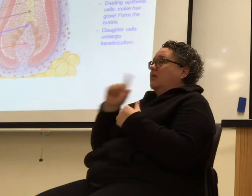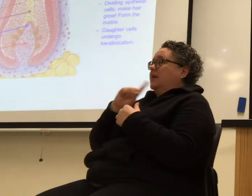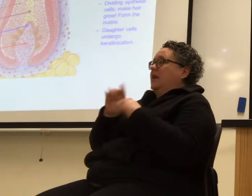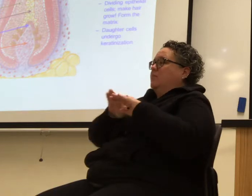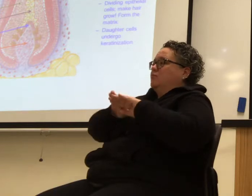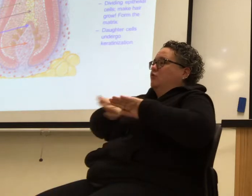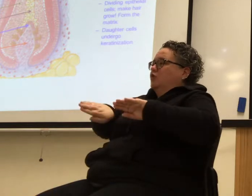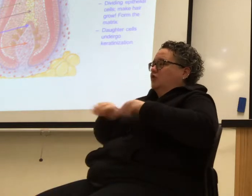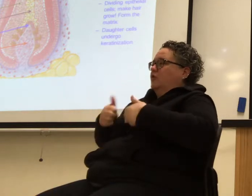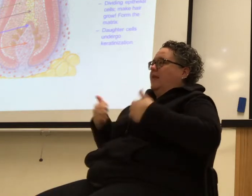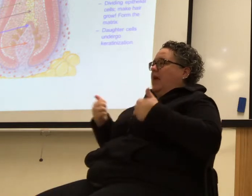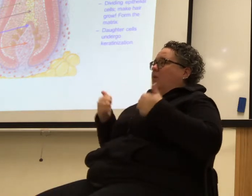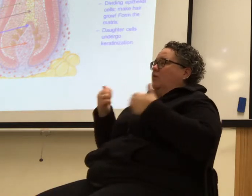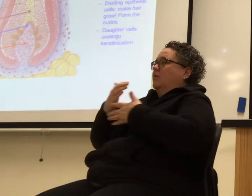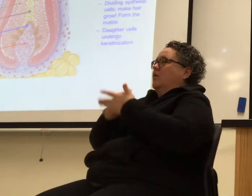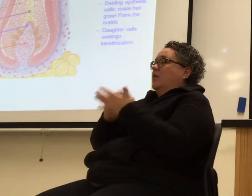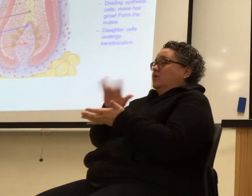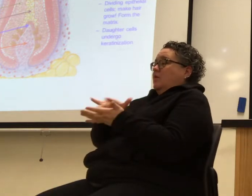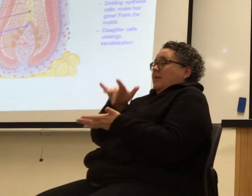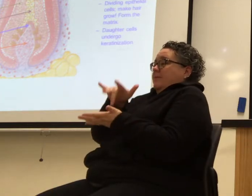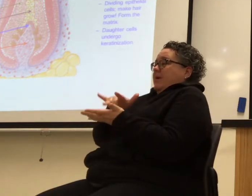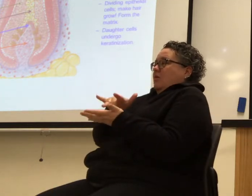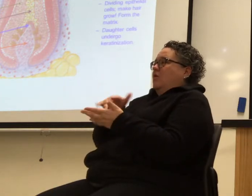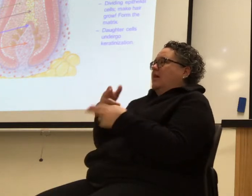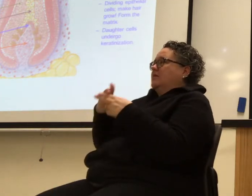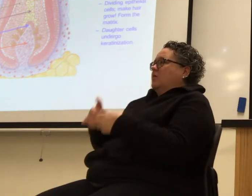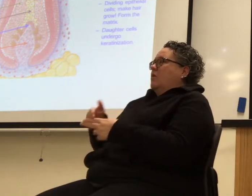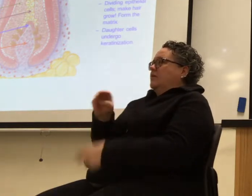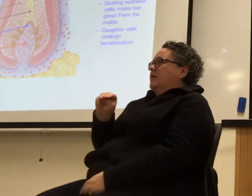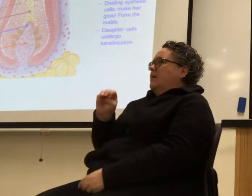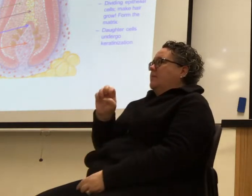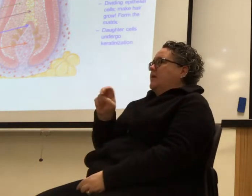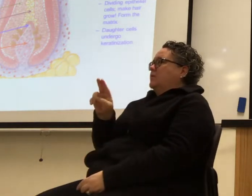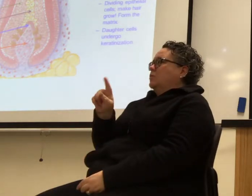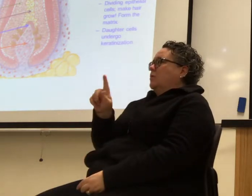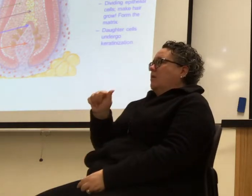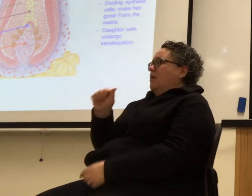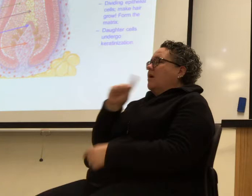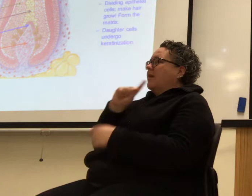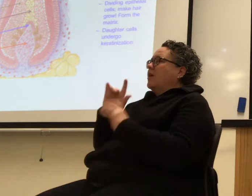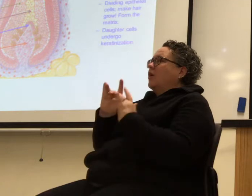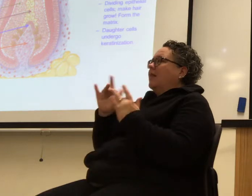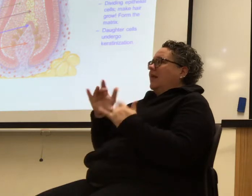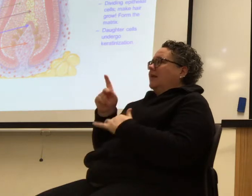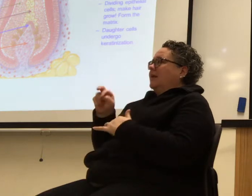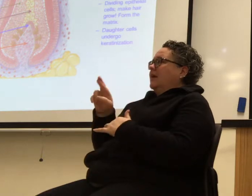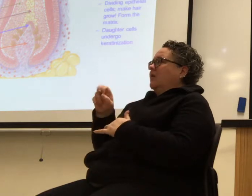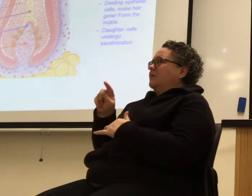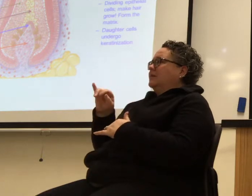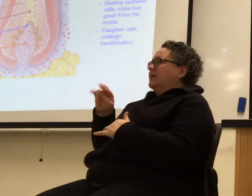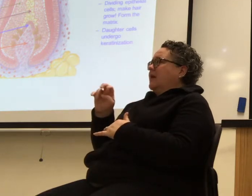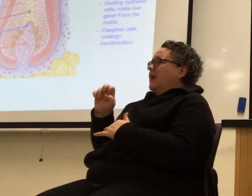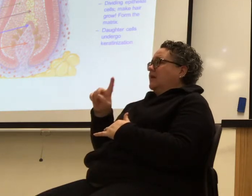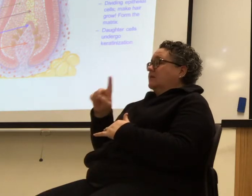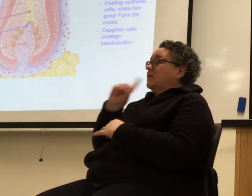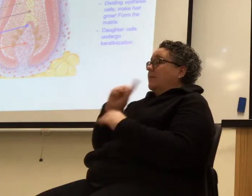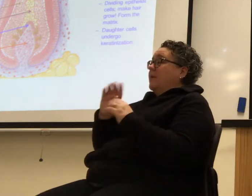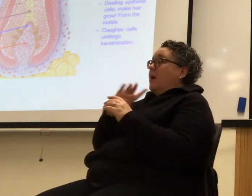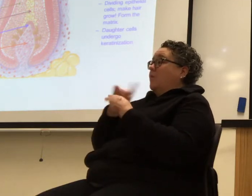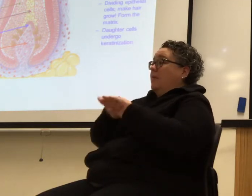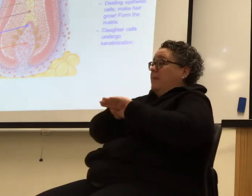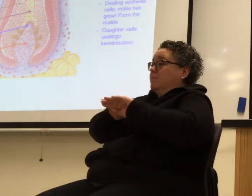So right in the middle is called the medulla. The cells are lightly keratinized, and as they get pushed to the outer layers, they become